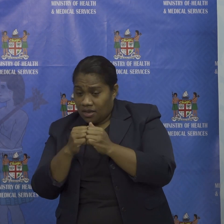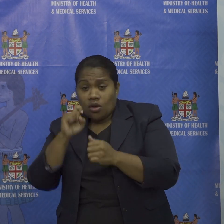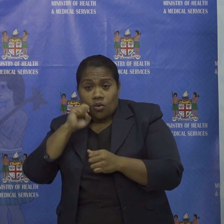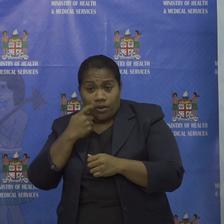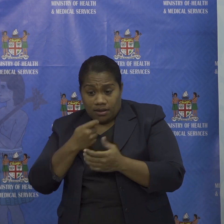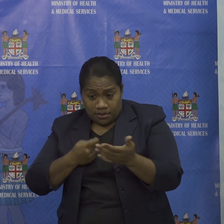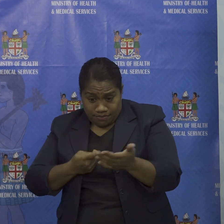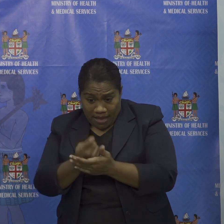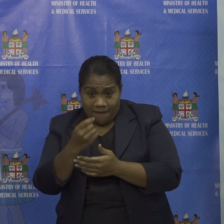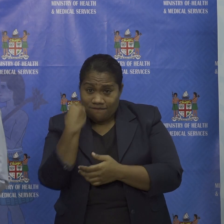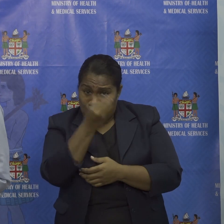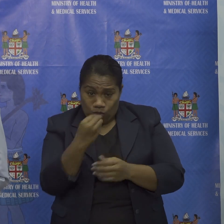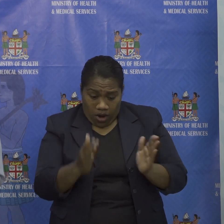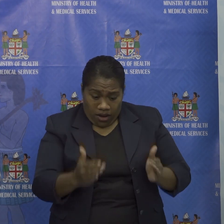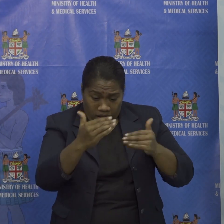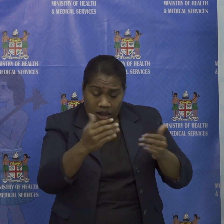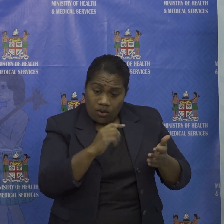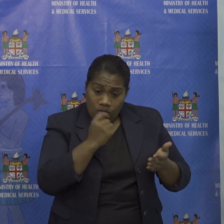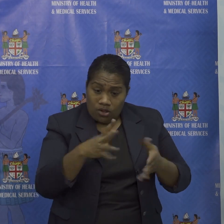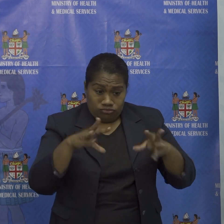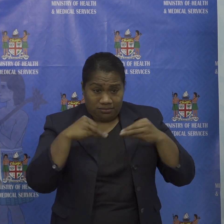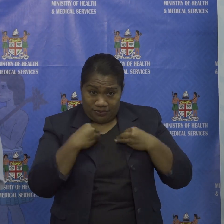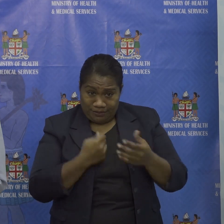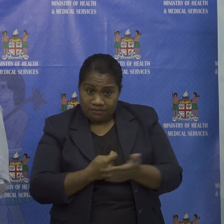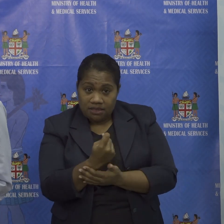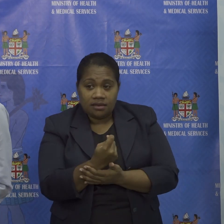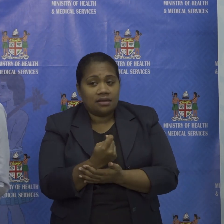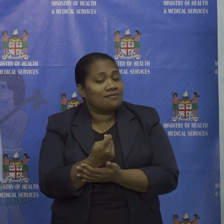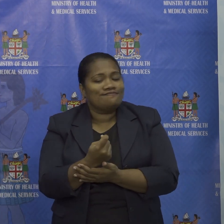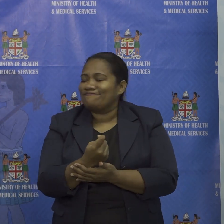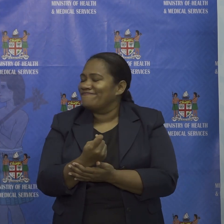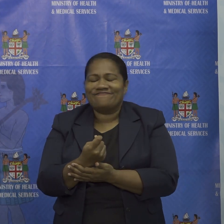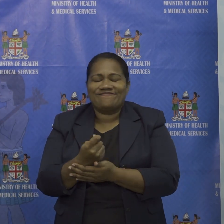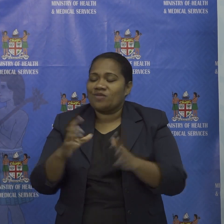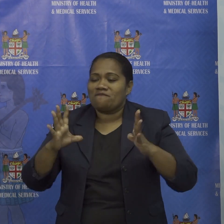packs they'll be getting? No, it's free.